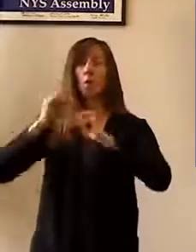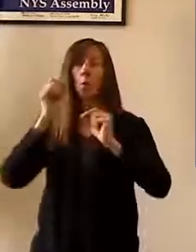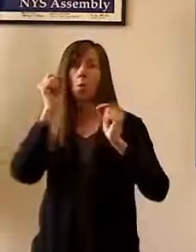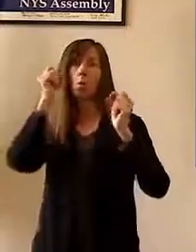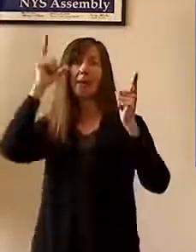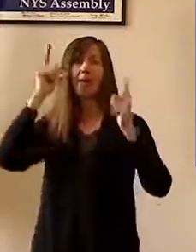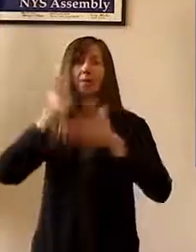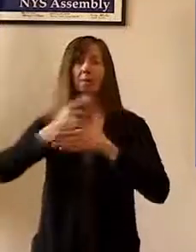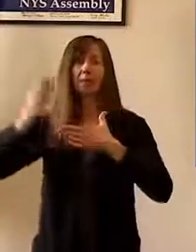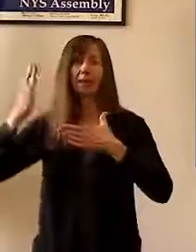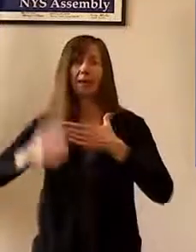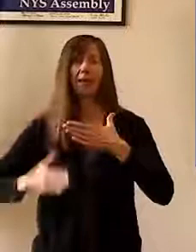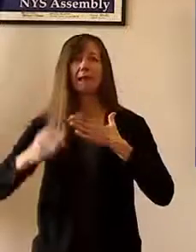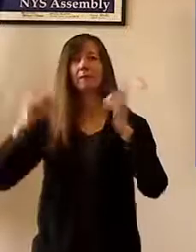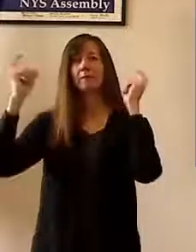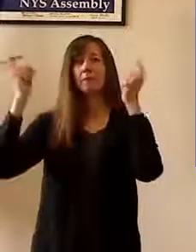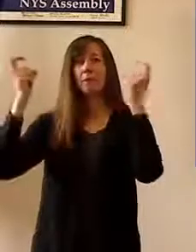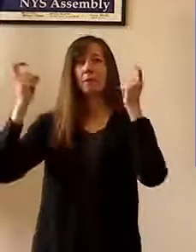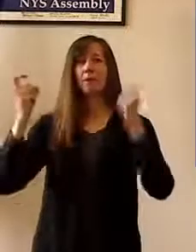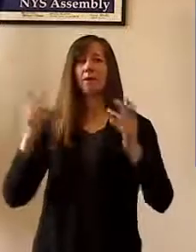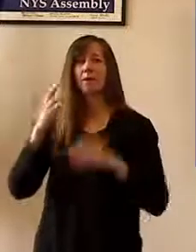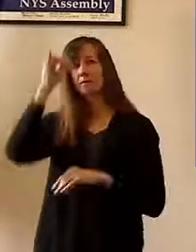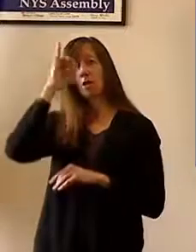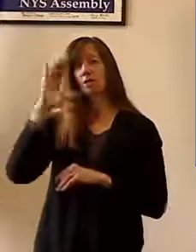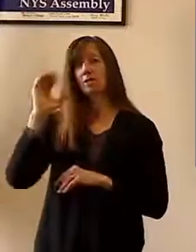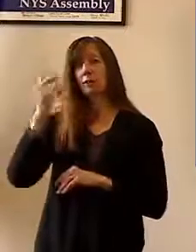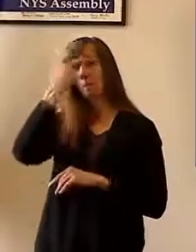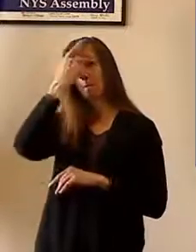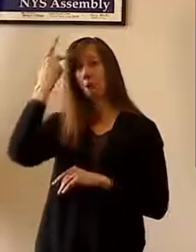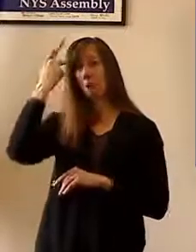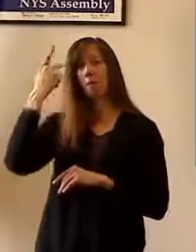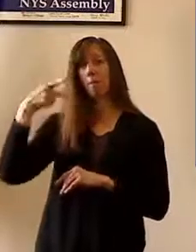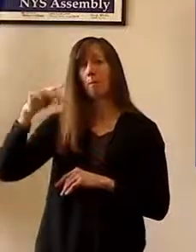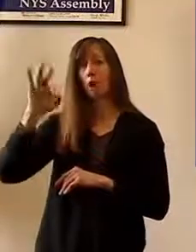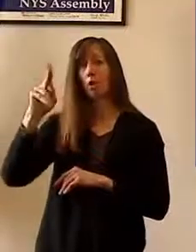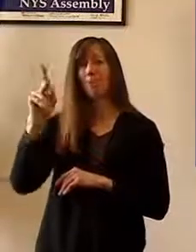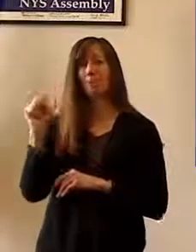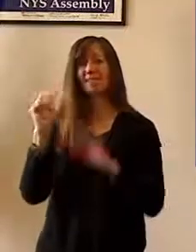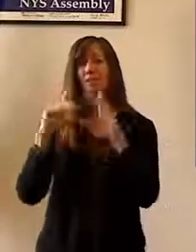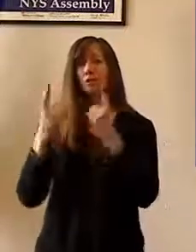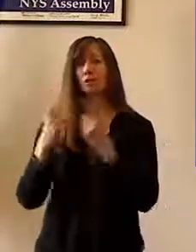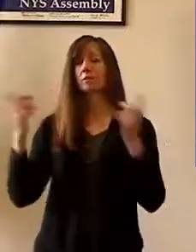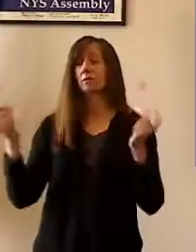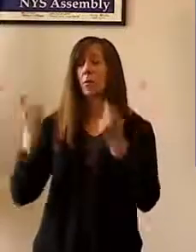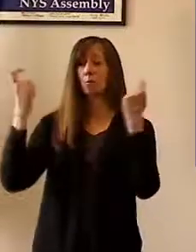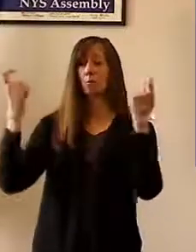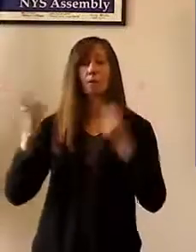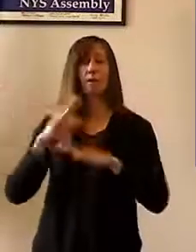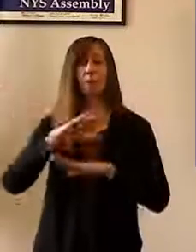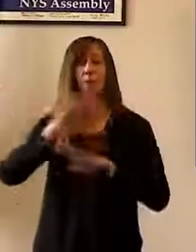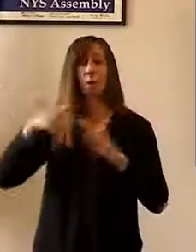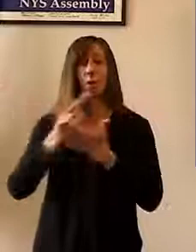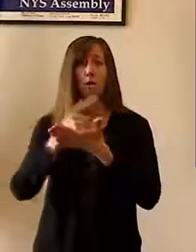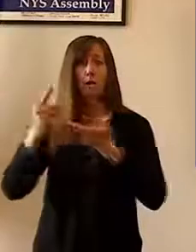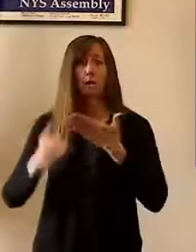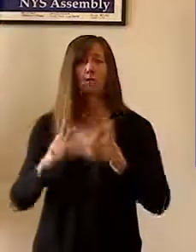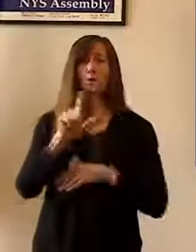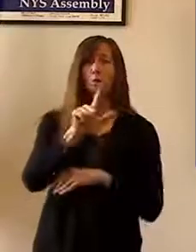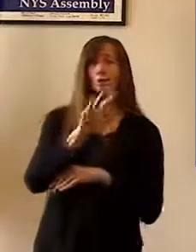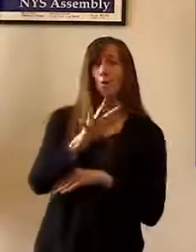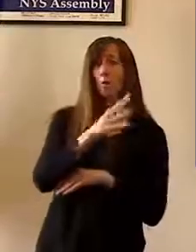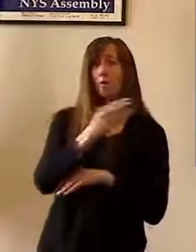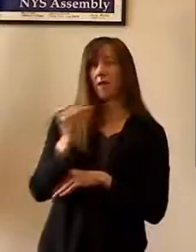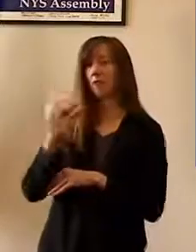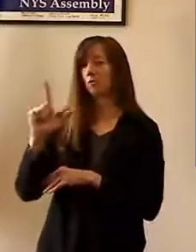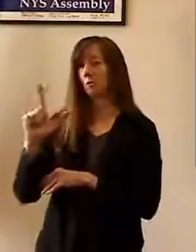County Parks Division is celebrating all weekend long. The 24th and